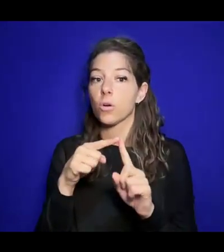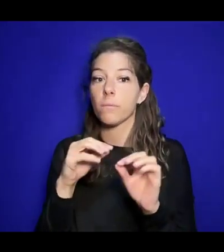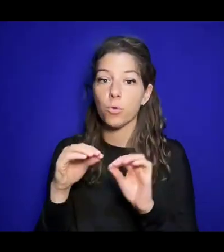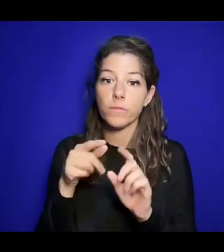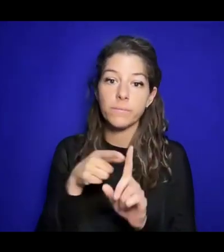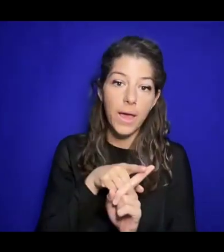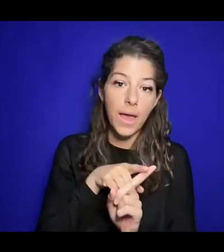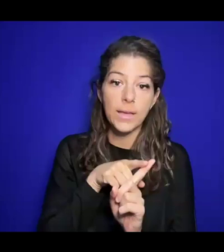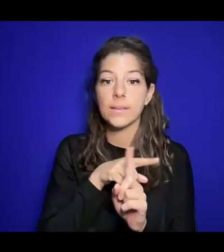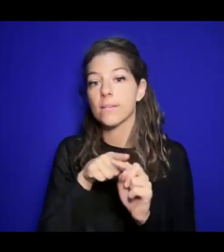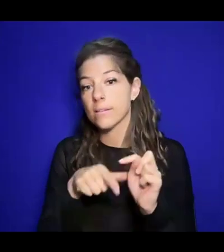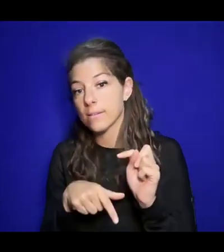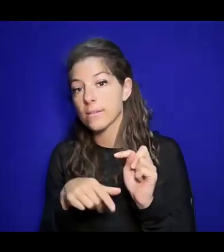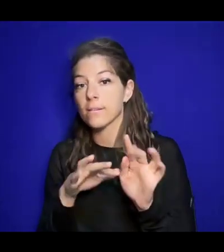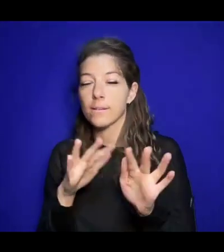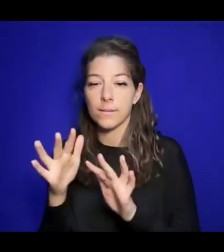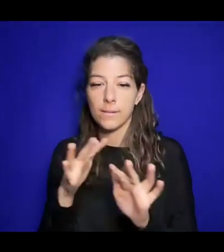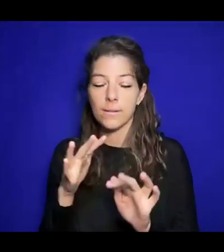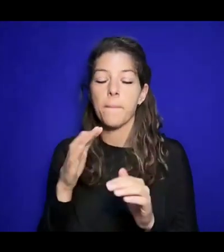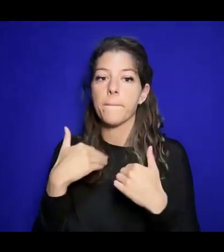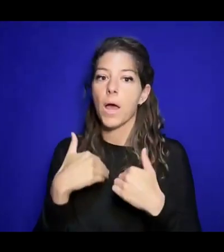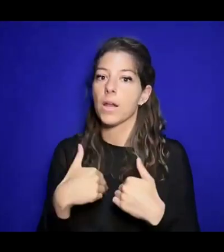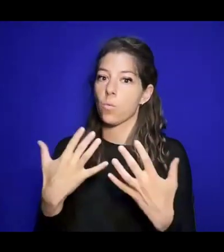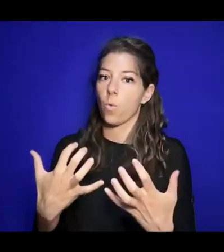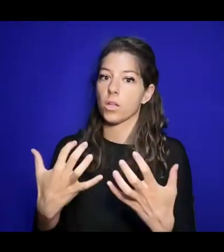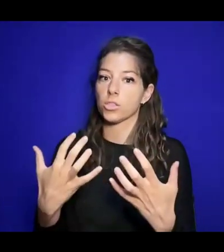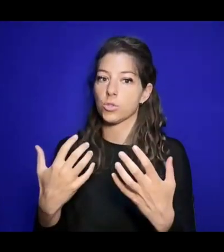back, it'll move all the way down. Your body wants